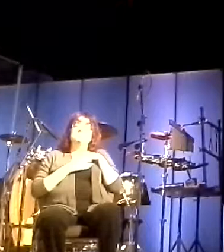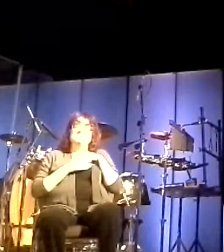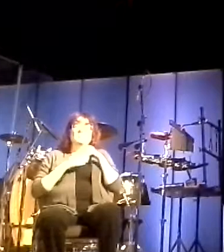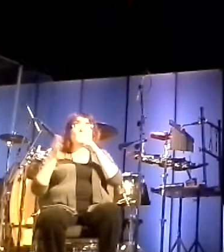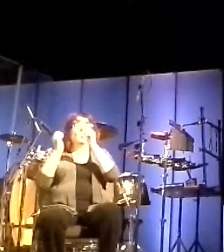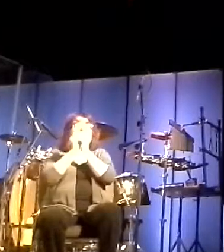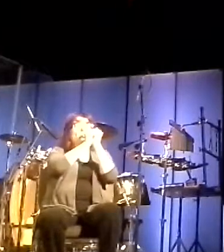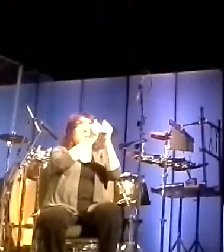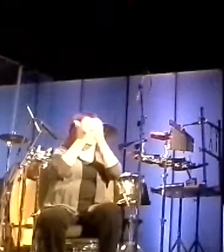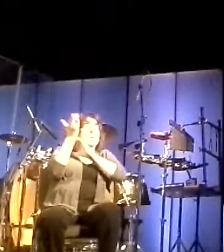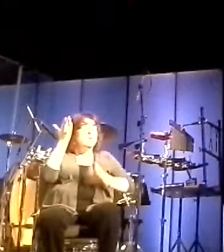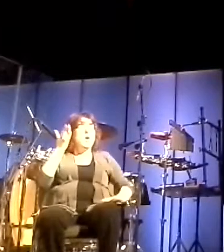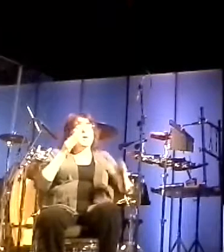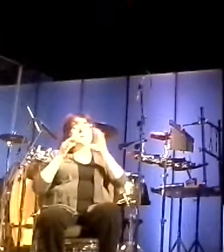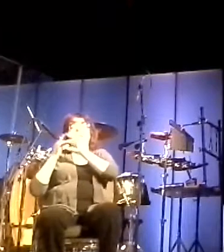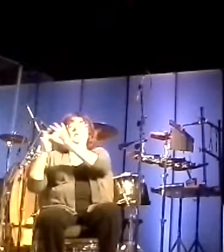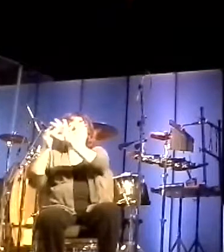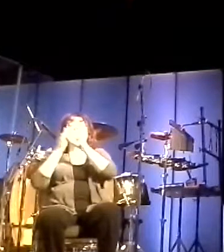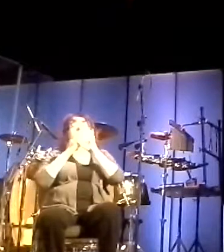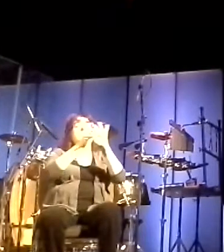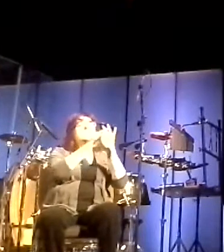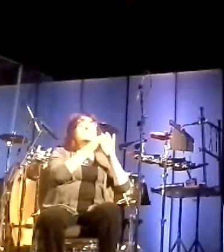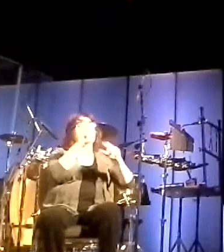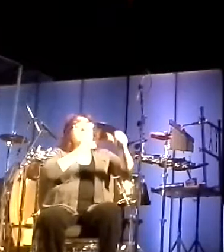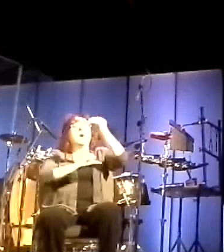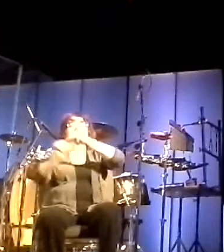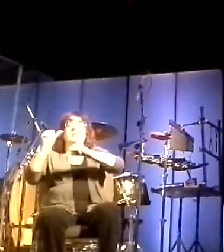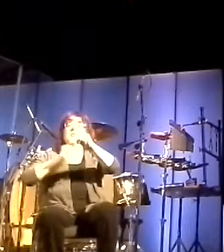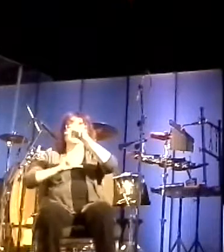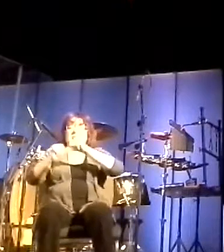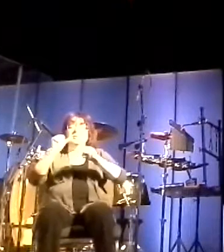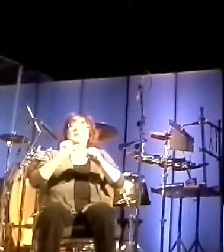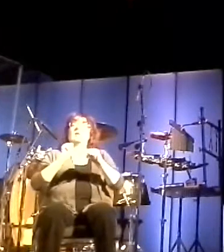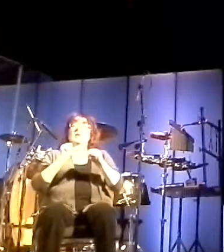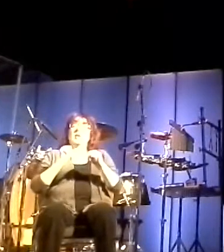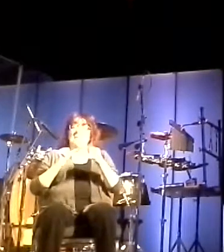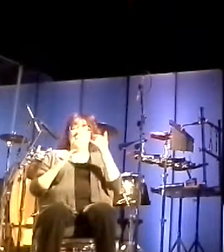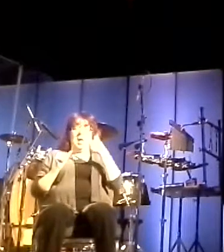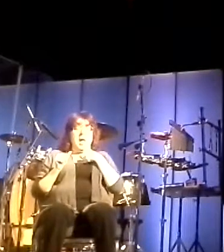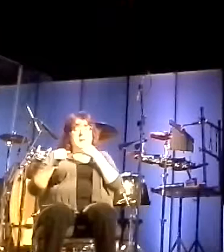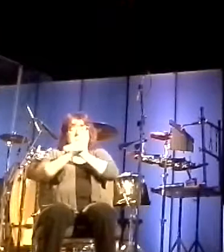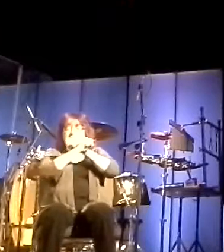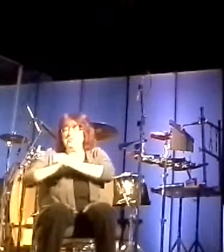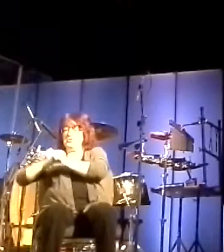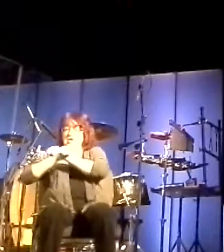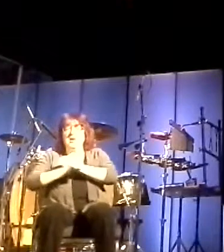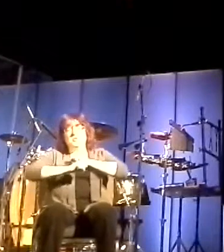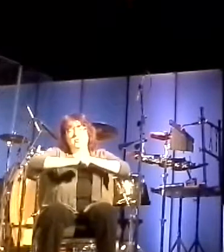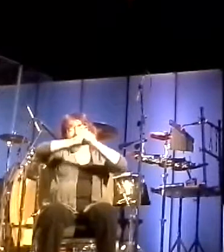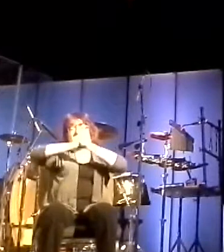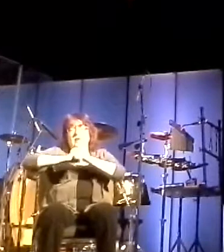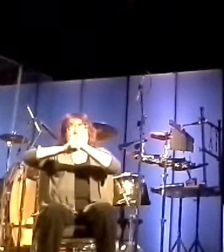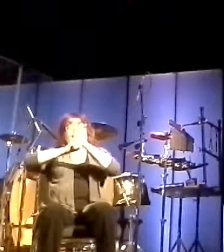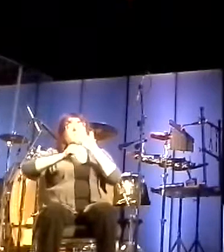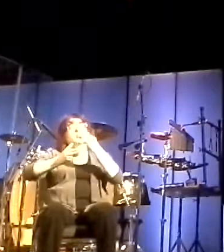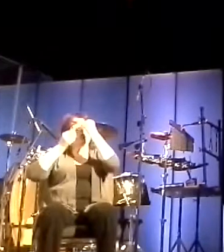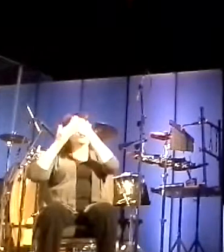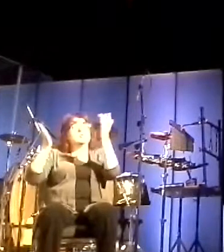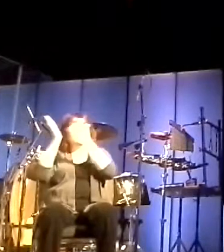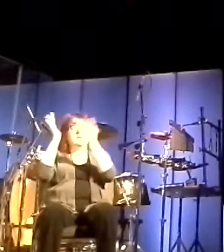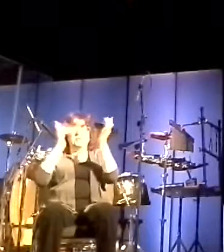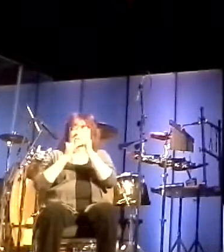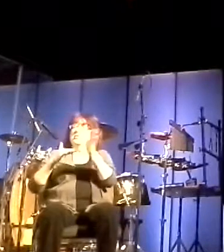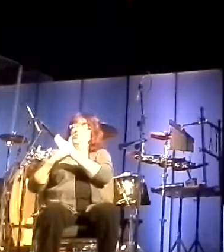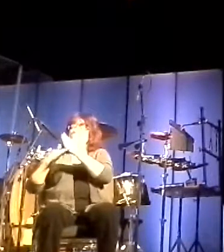in Christ and we're in relationship and fellowship with one another. And whether I'm in chains or defending and confirming the gospel, all